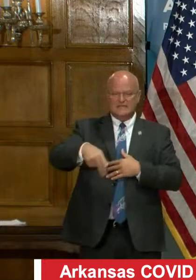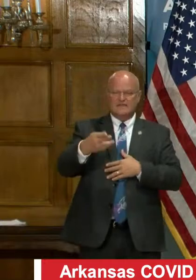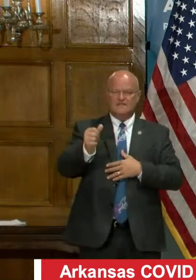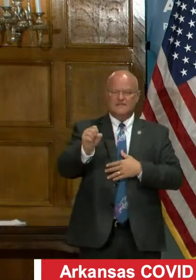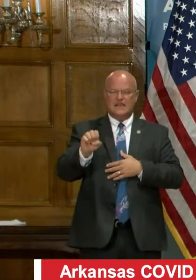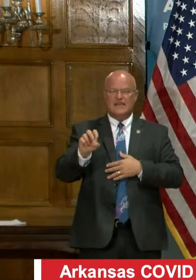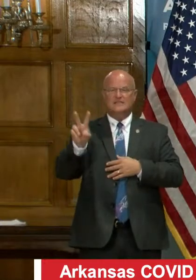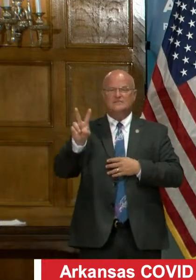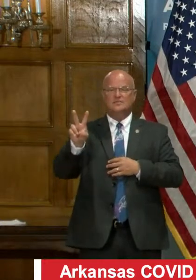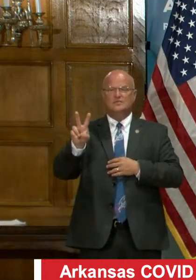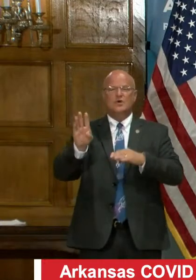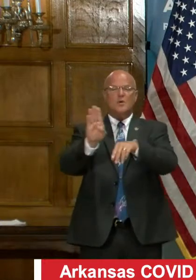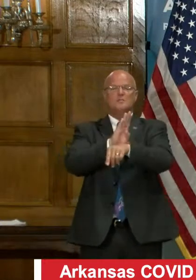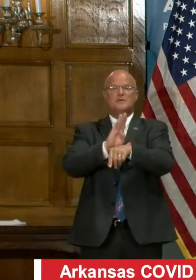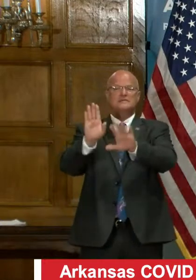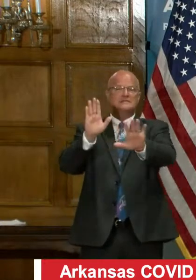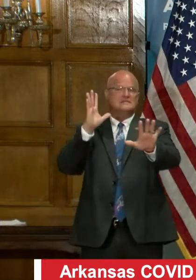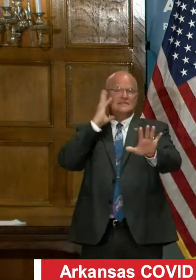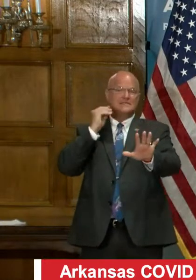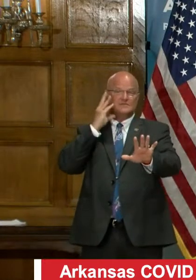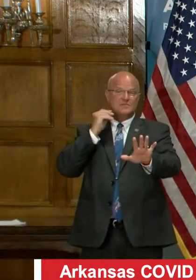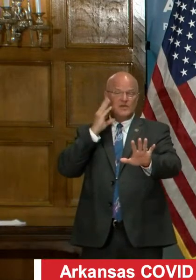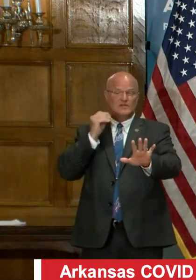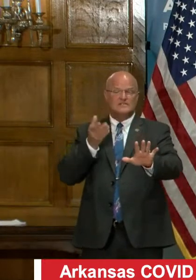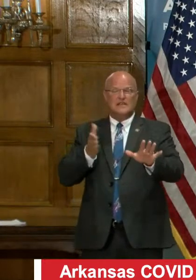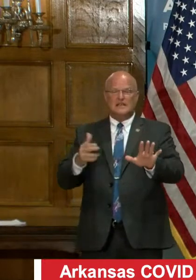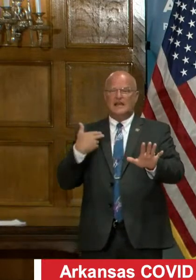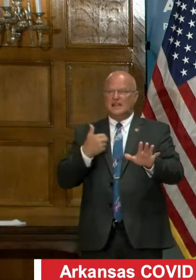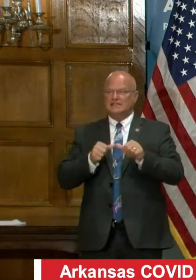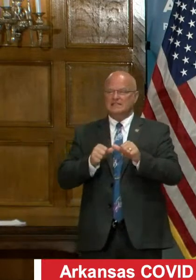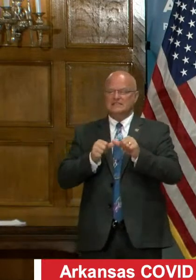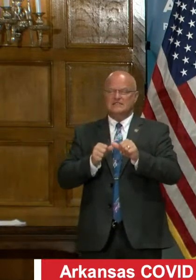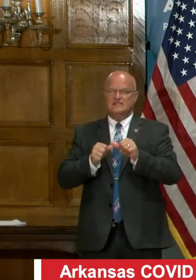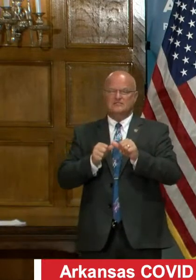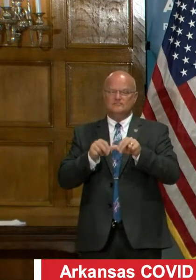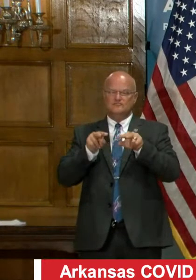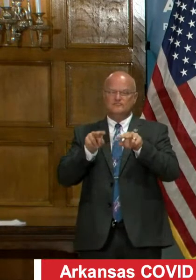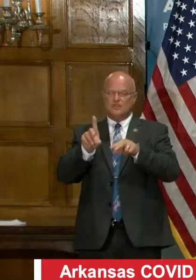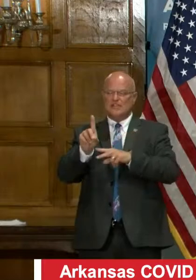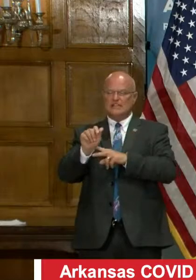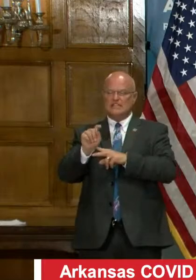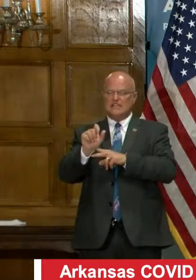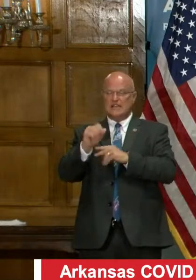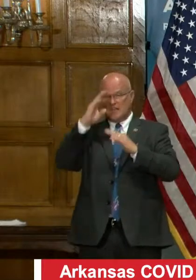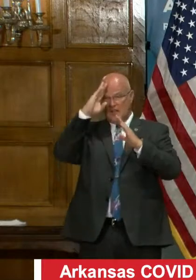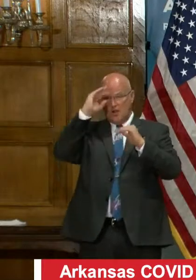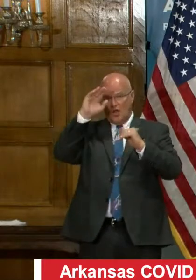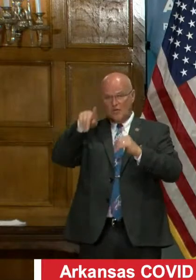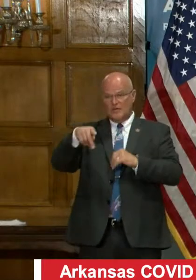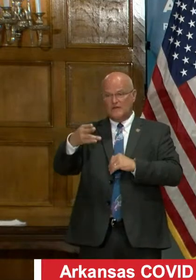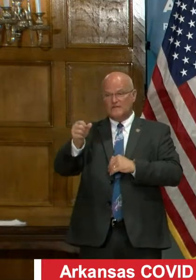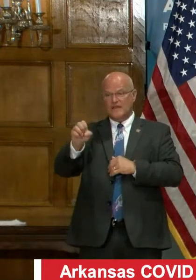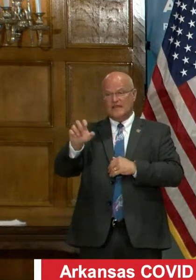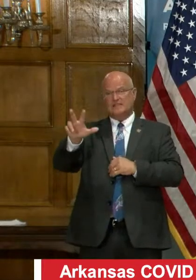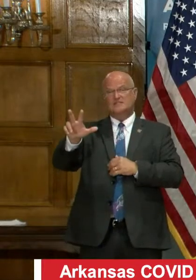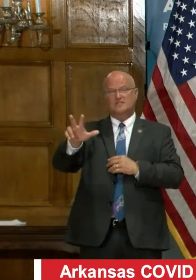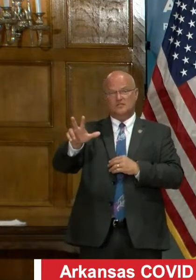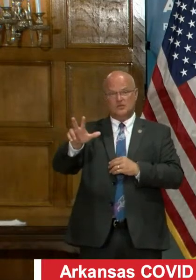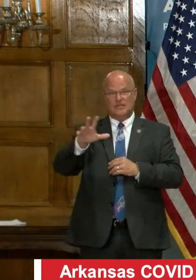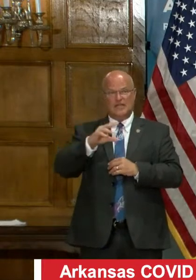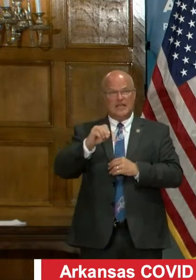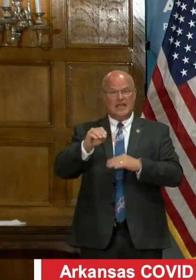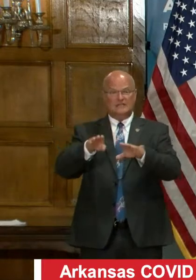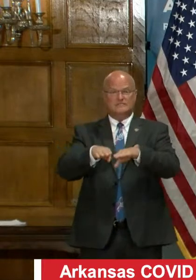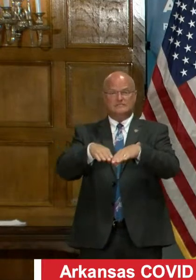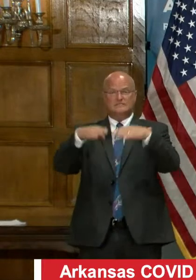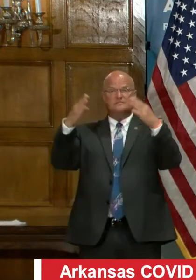Let's let business have the experience. Let us continue to follow the data, and hopefully we'll get to phase 3 and lift